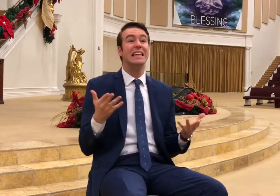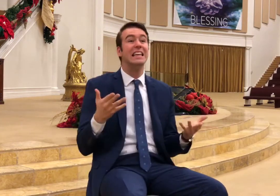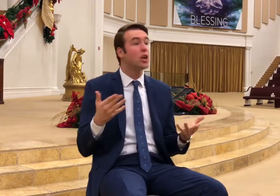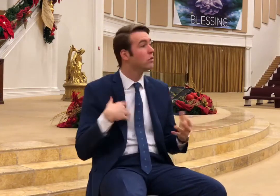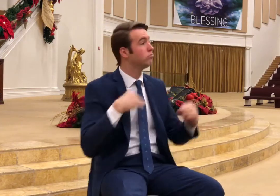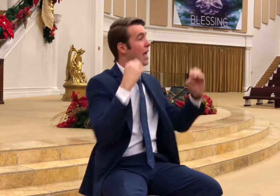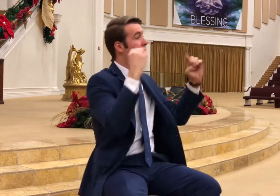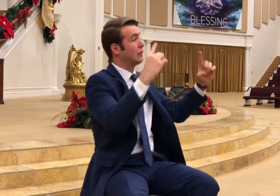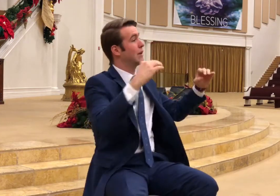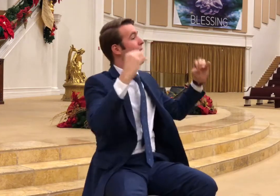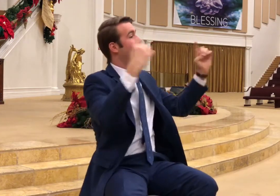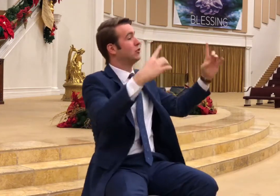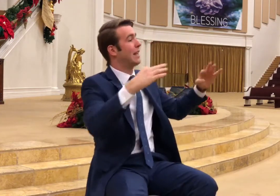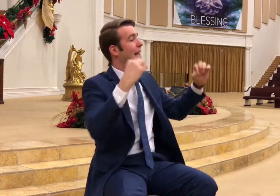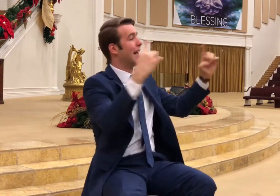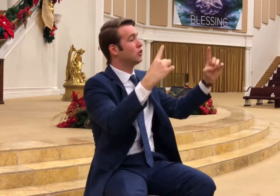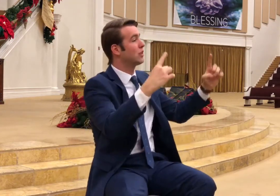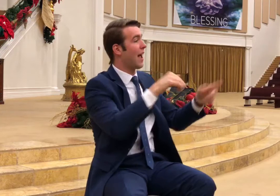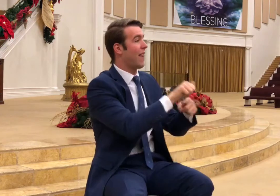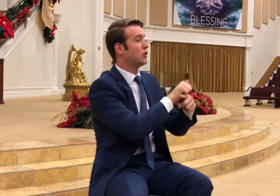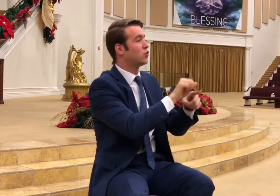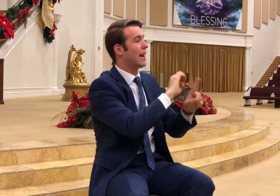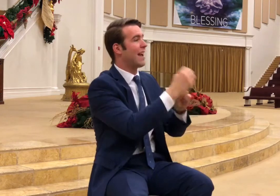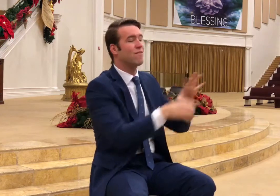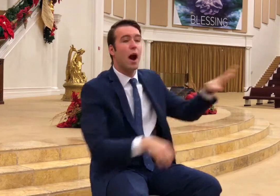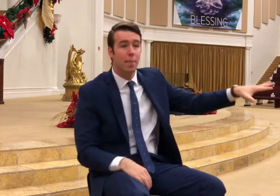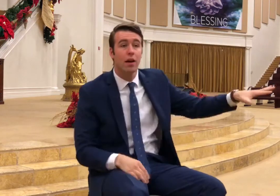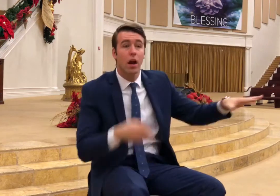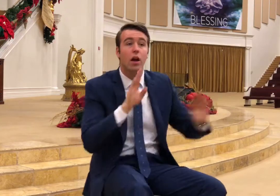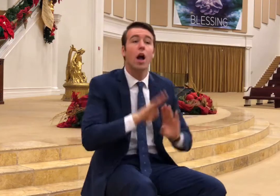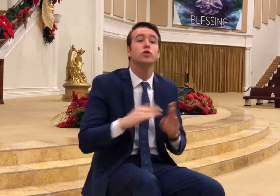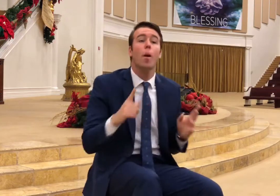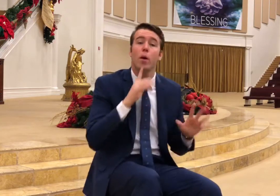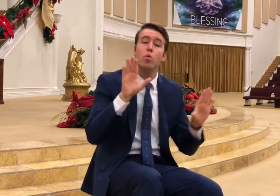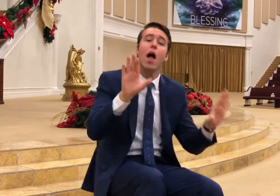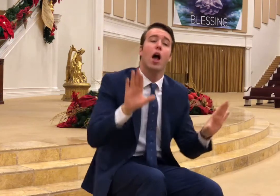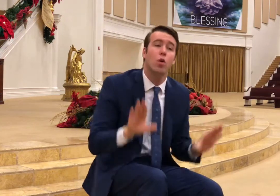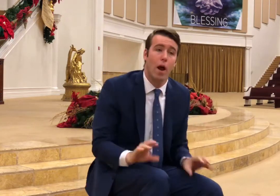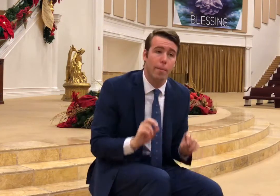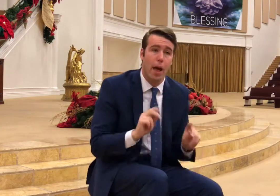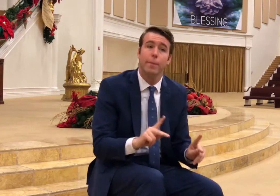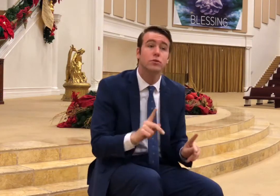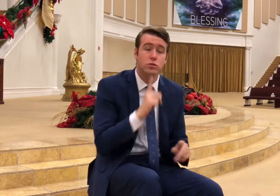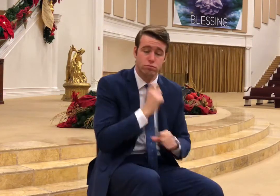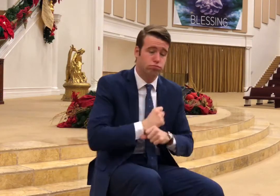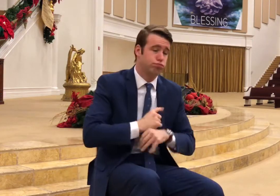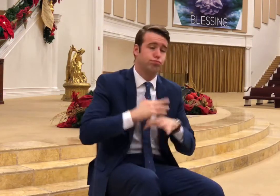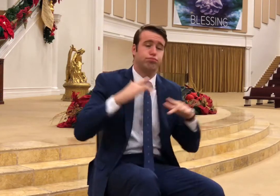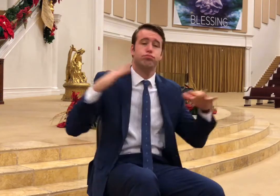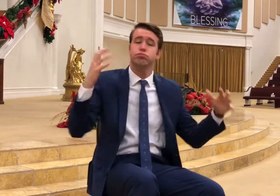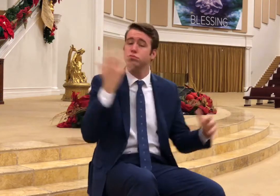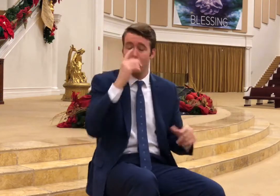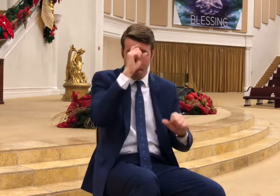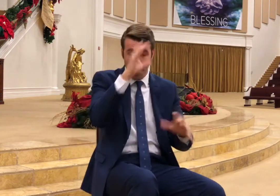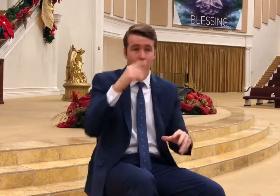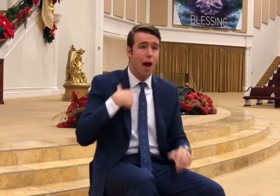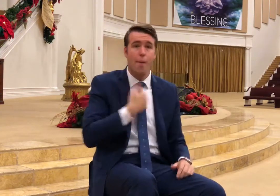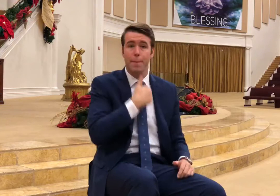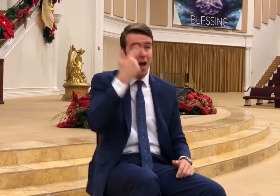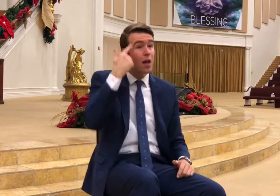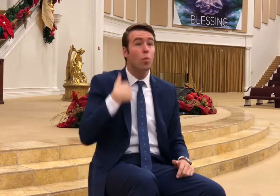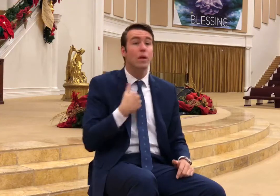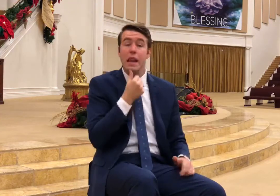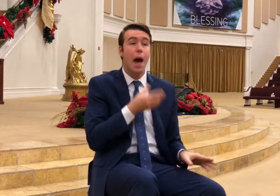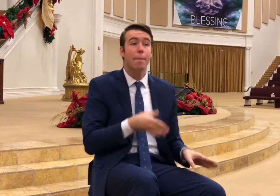offer education into a training environment, and God has just opened up incredible doors. It's blowing our mind. We didn't plan all